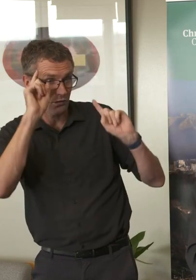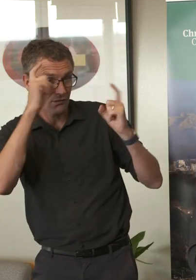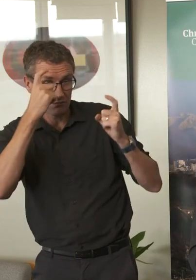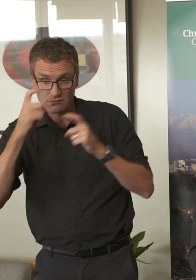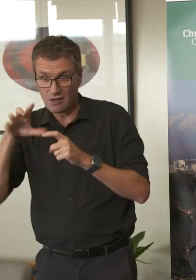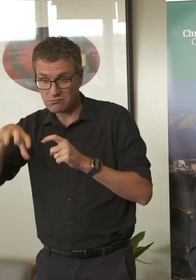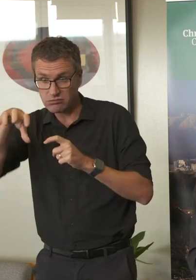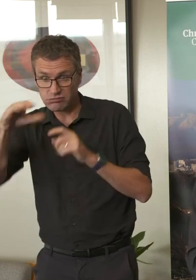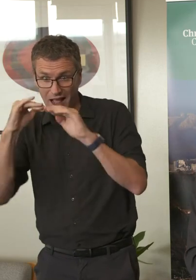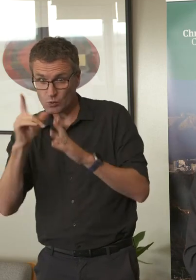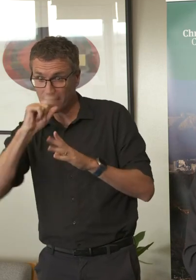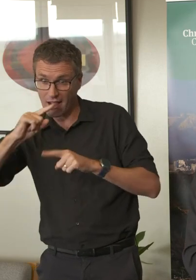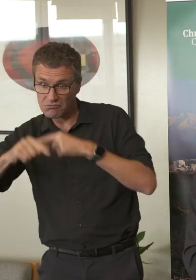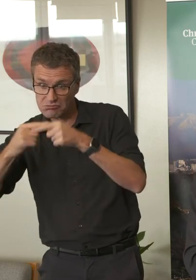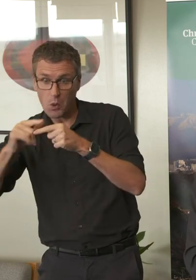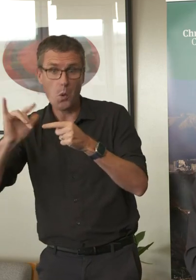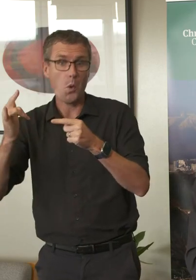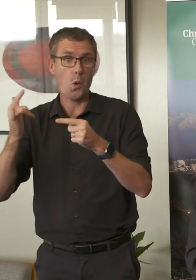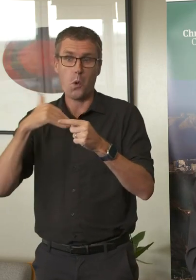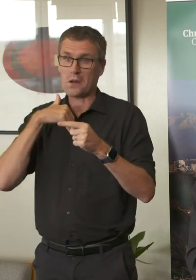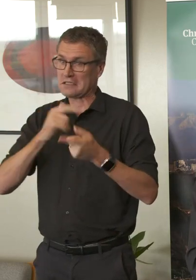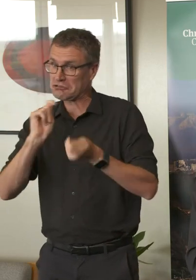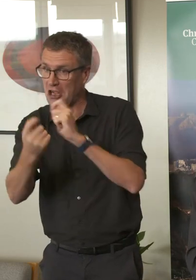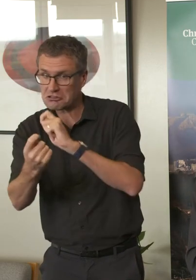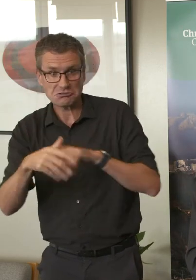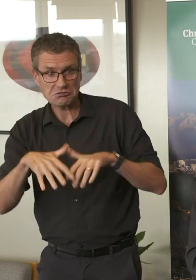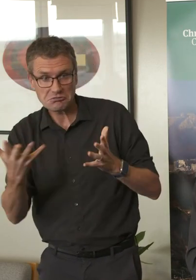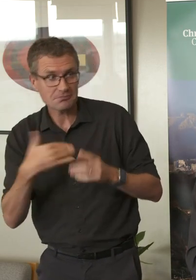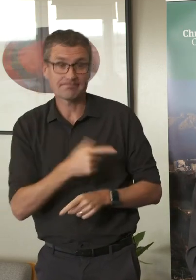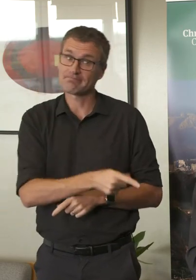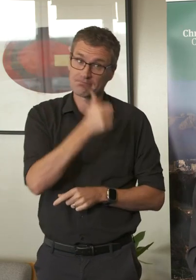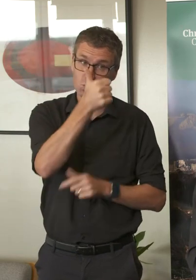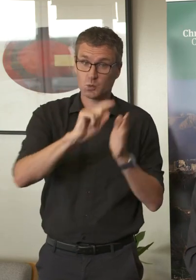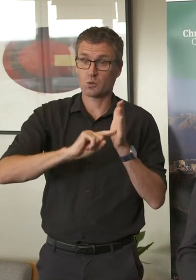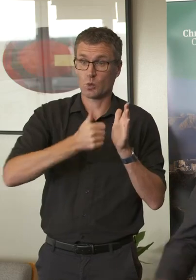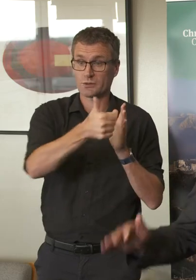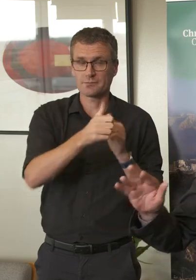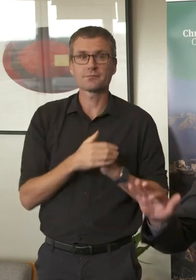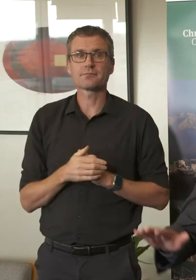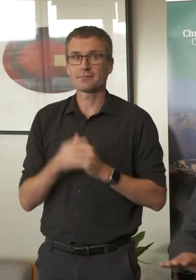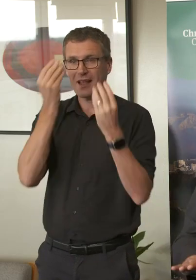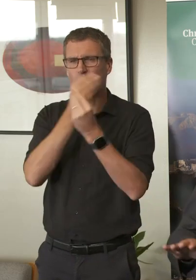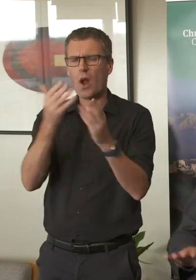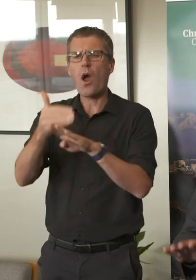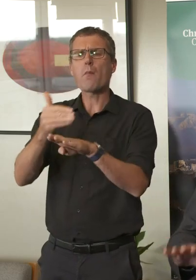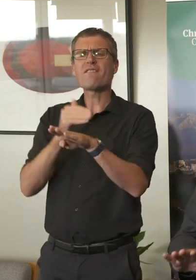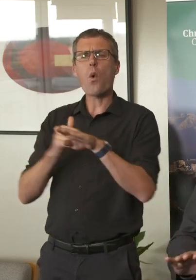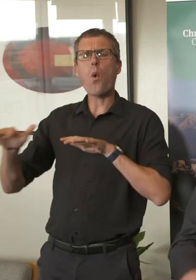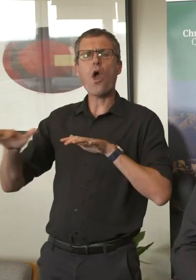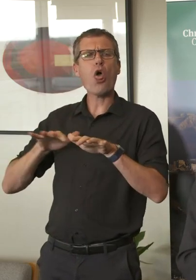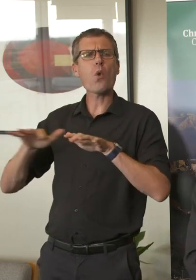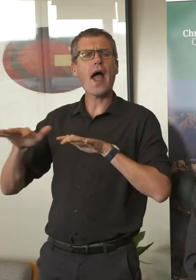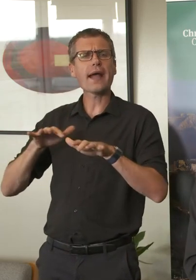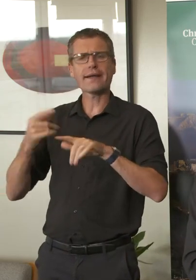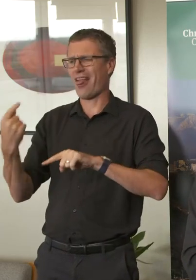long-term viability? Well, no, you're quite right. We used to, before the earthquake, before everything sort of settled down and sort